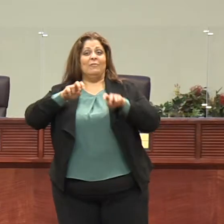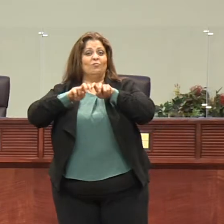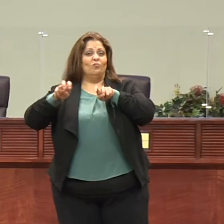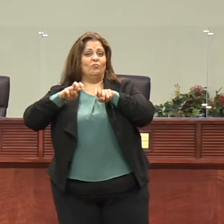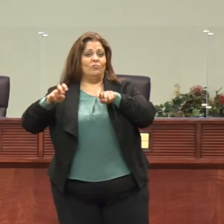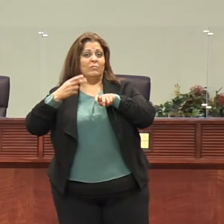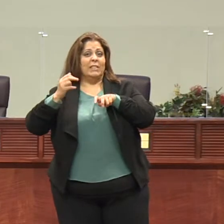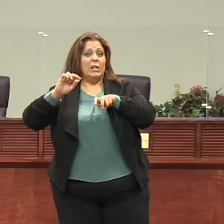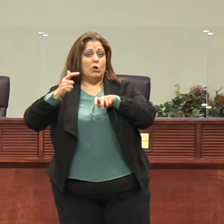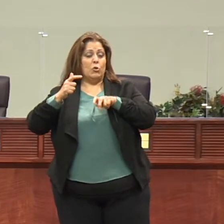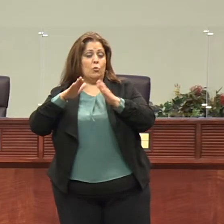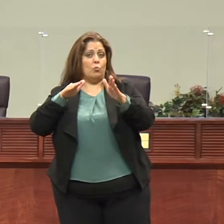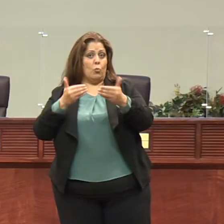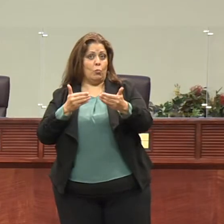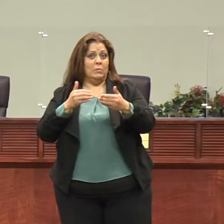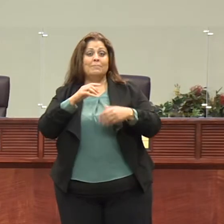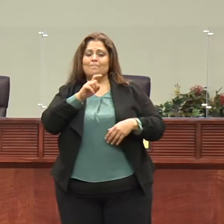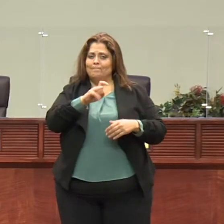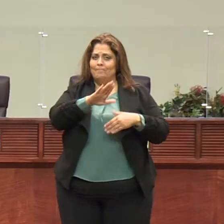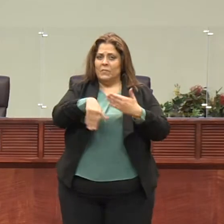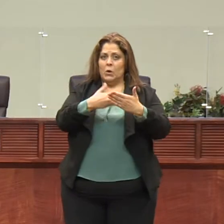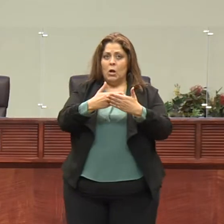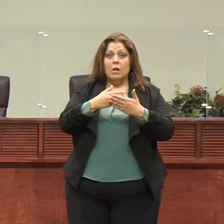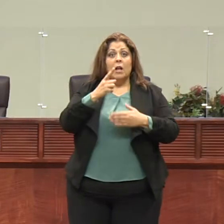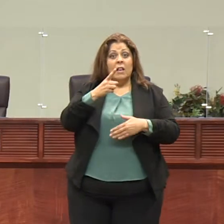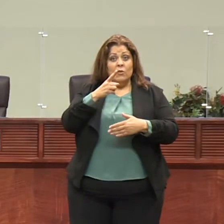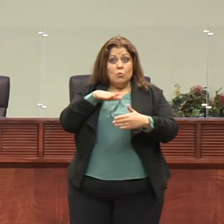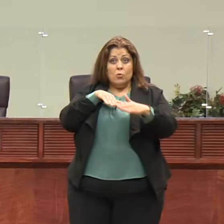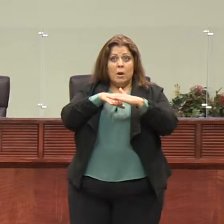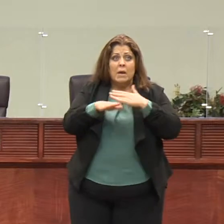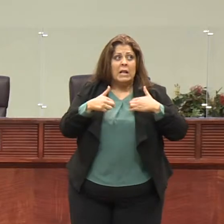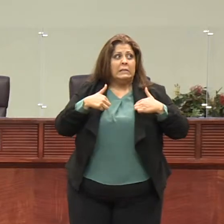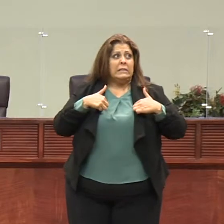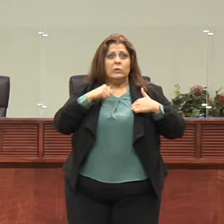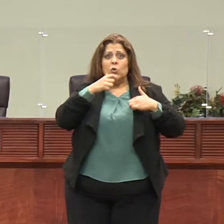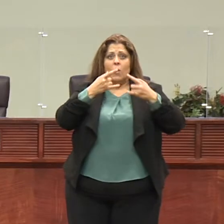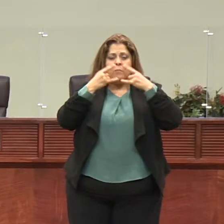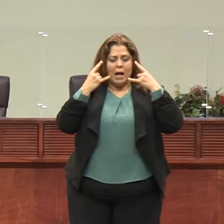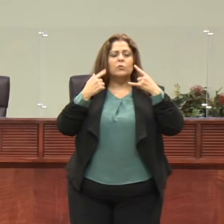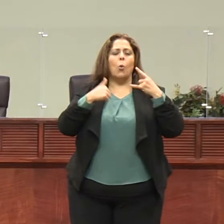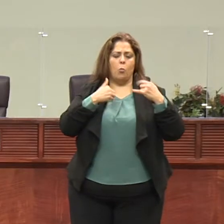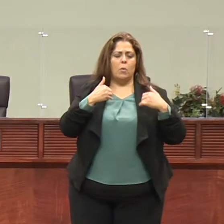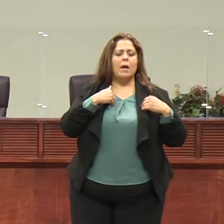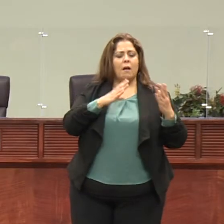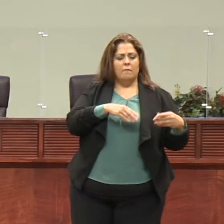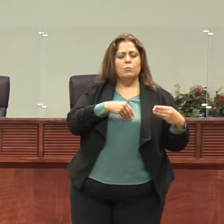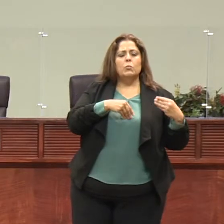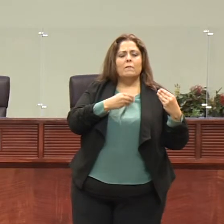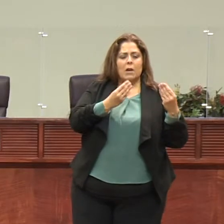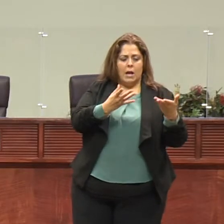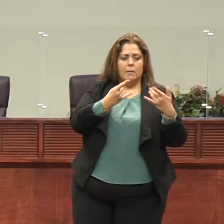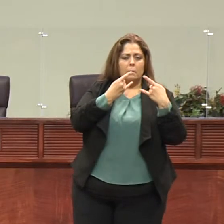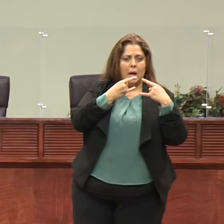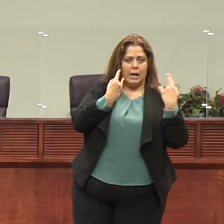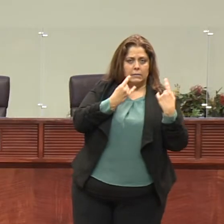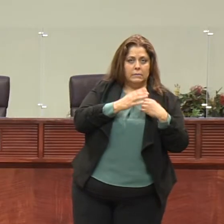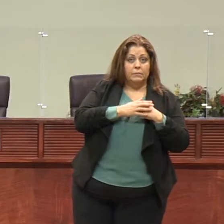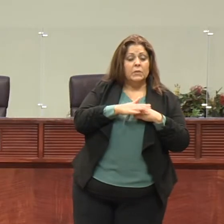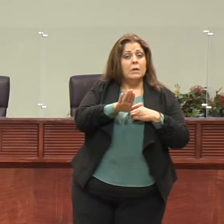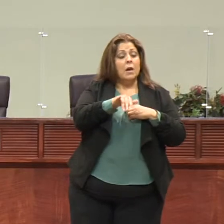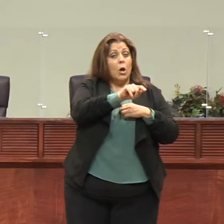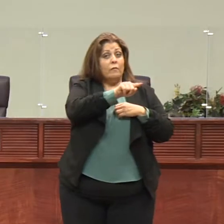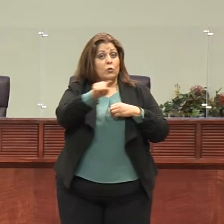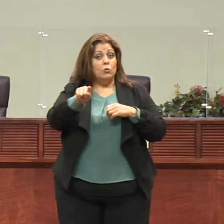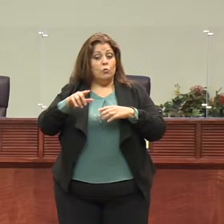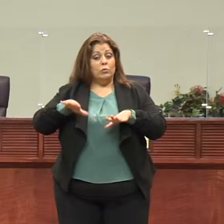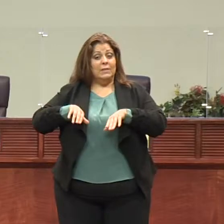are available at the door if you arrive at the courthouse without one. Anyone who has tested positive for